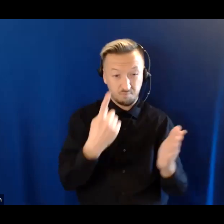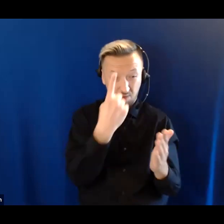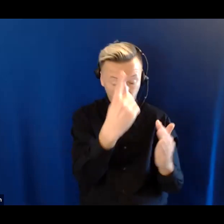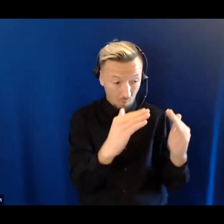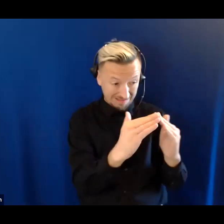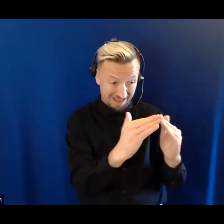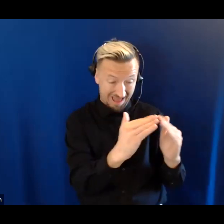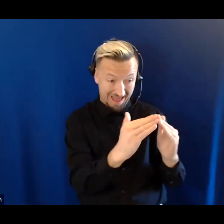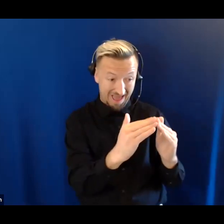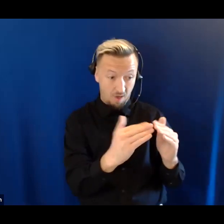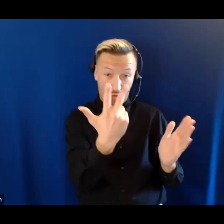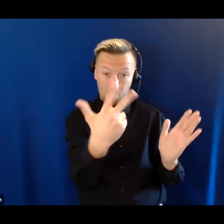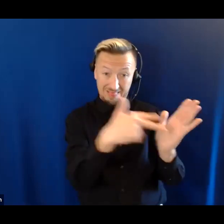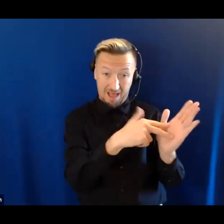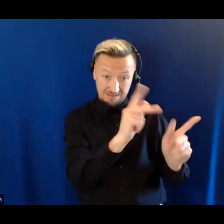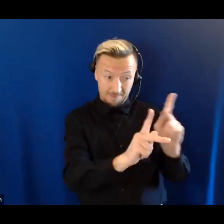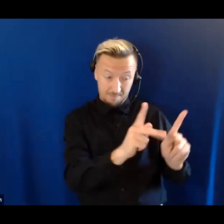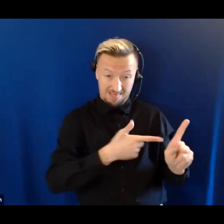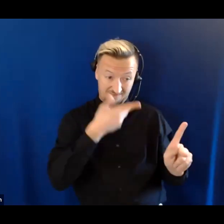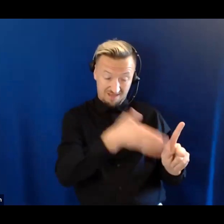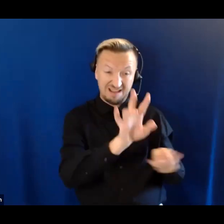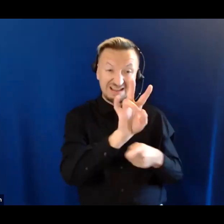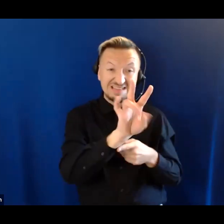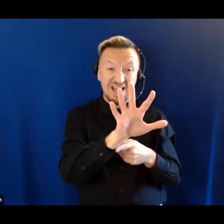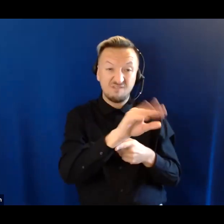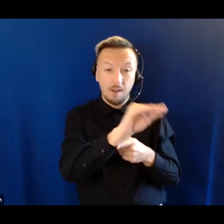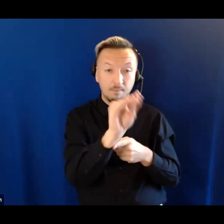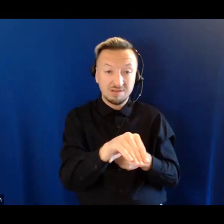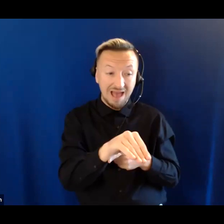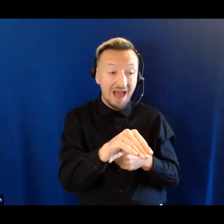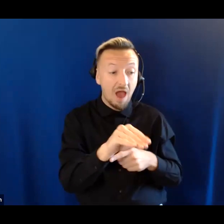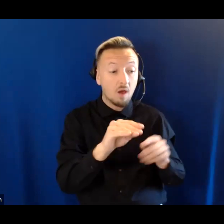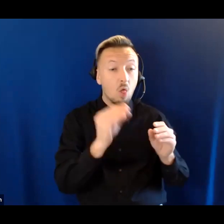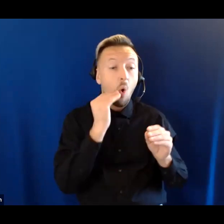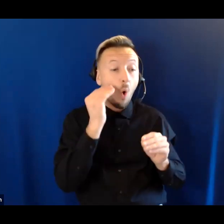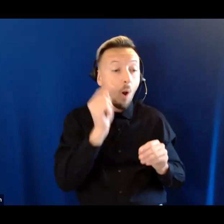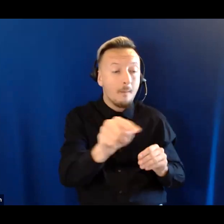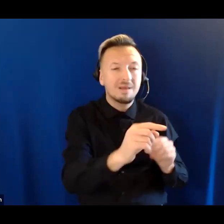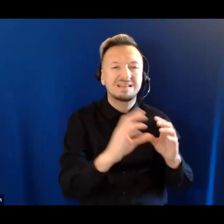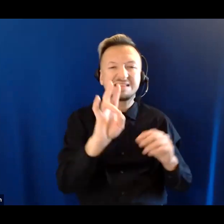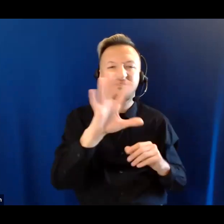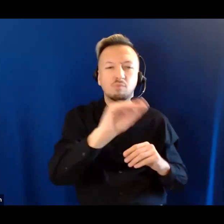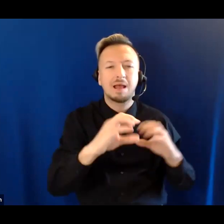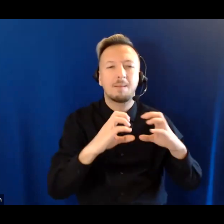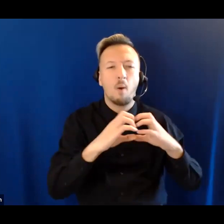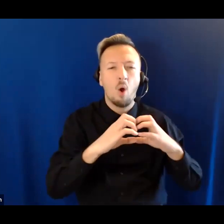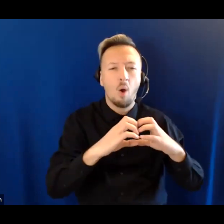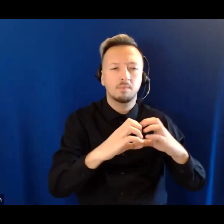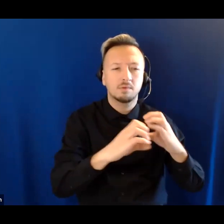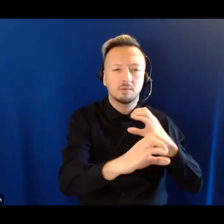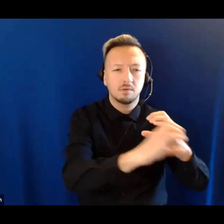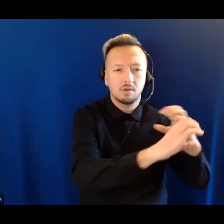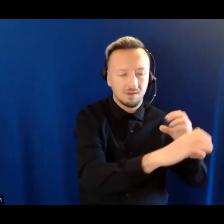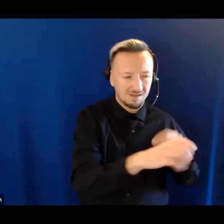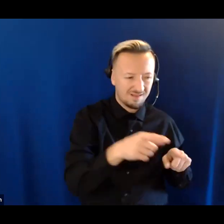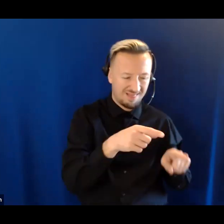where 75% of the houses that were burned were mobile homes, right? So we're talking about naturally progressing affordable housing